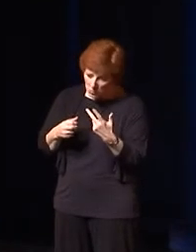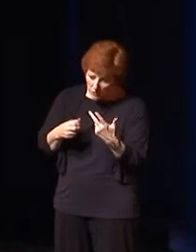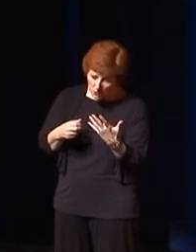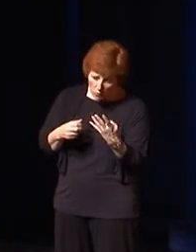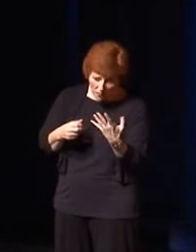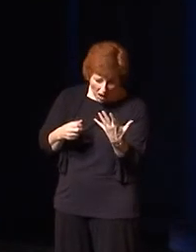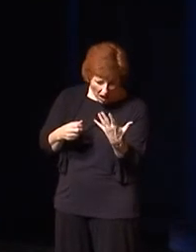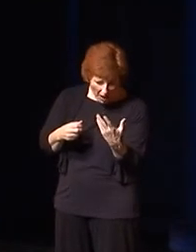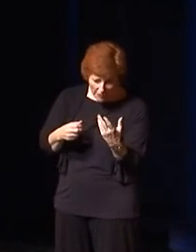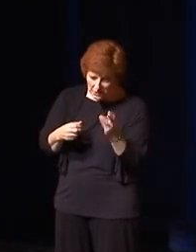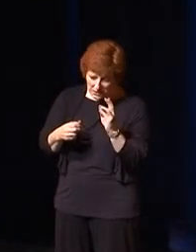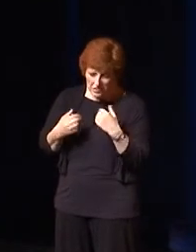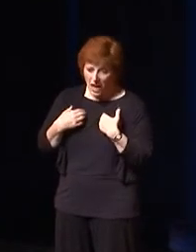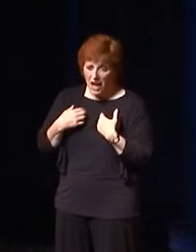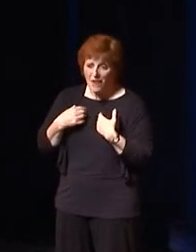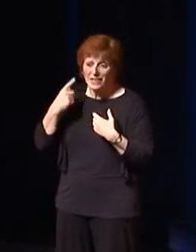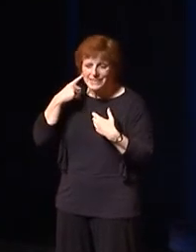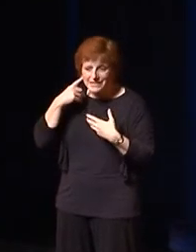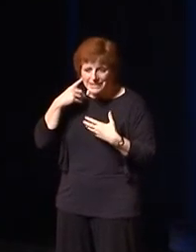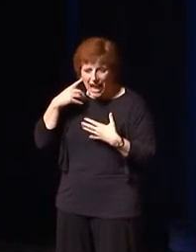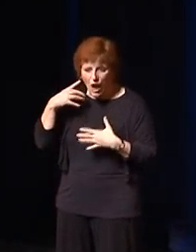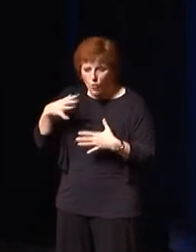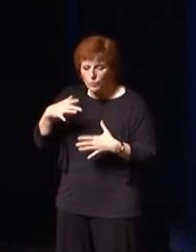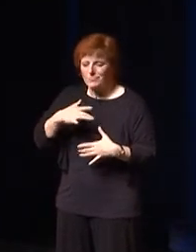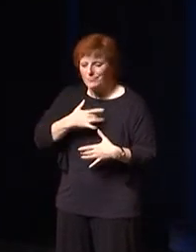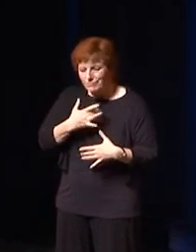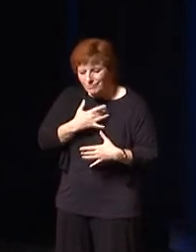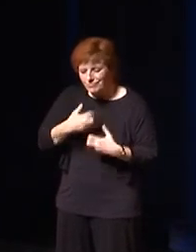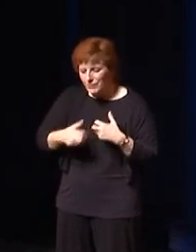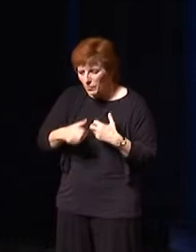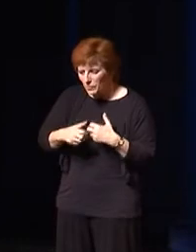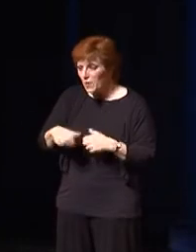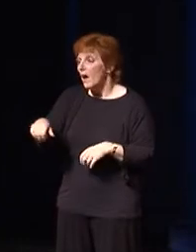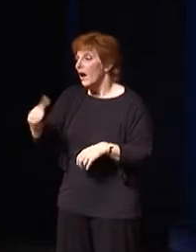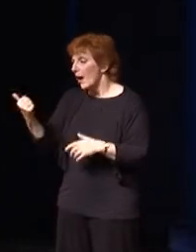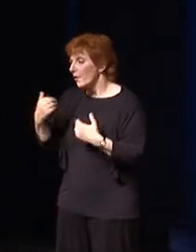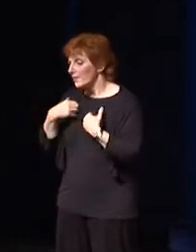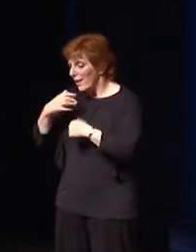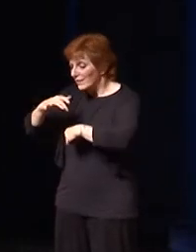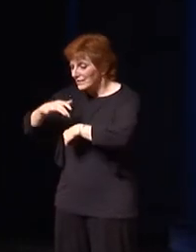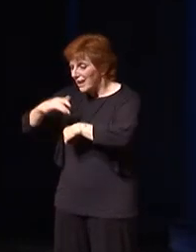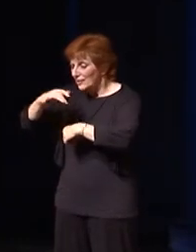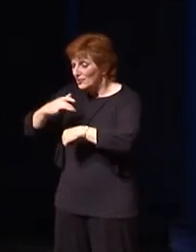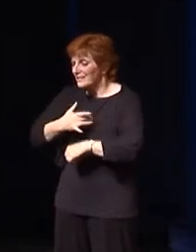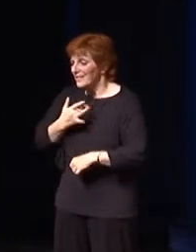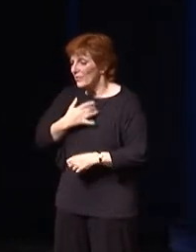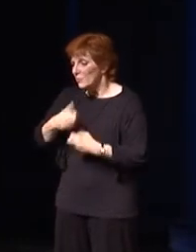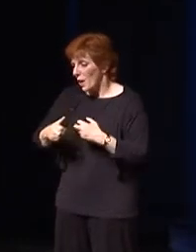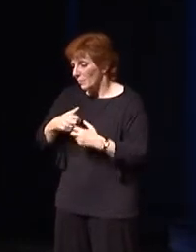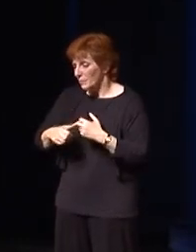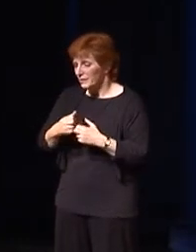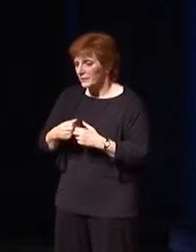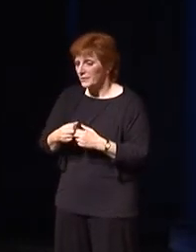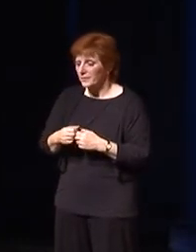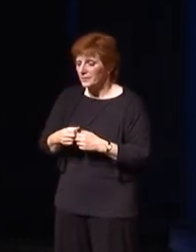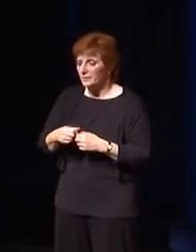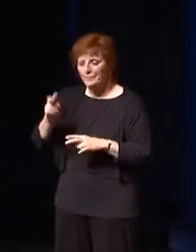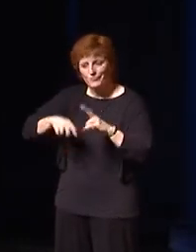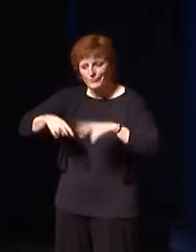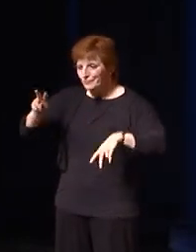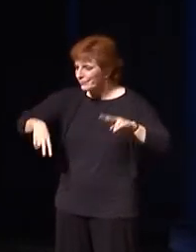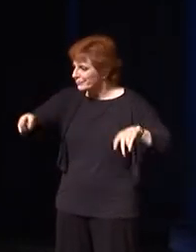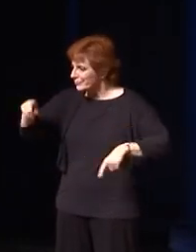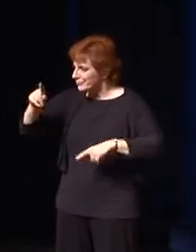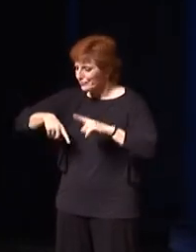Maybe five or six of them have really bad sound sensitivity problems. Then there's others that have touch sensitivity problems. It's very variable, and these